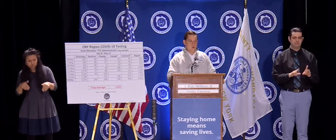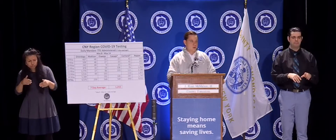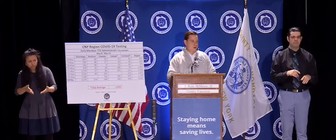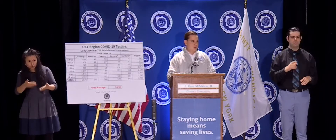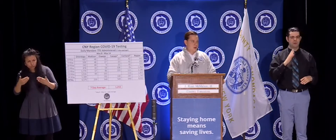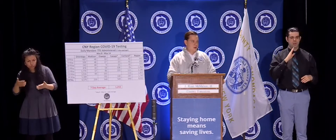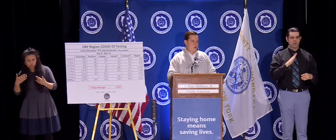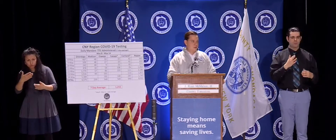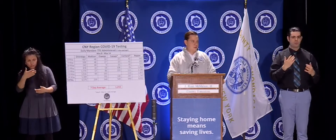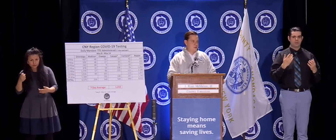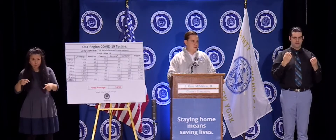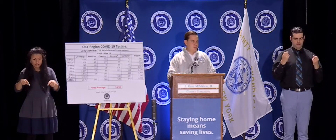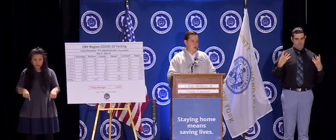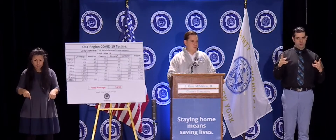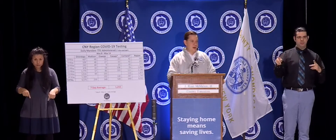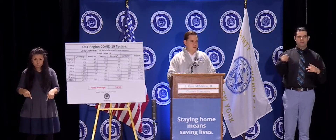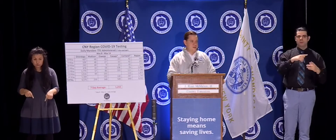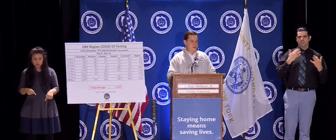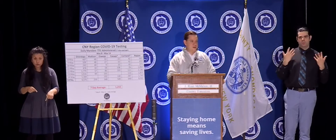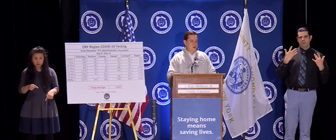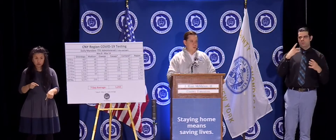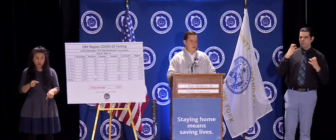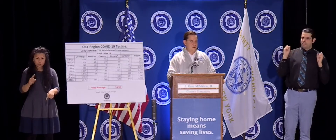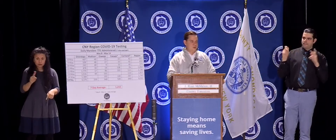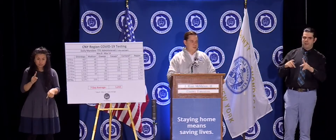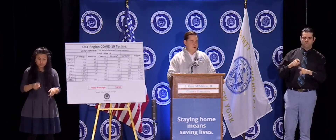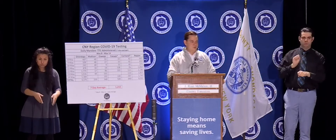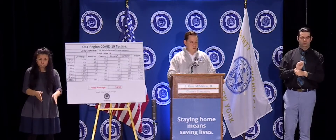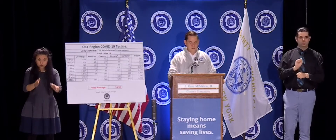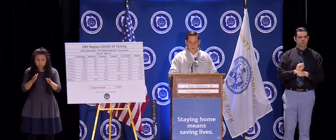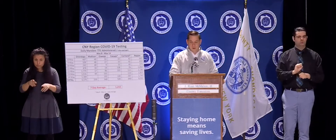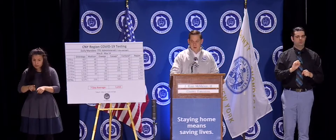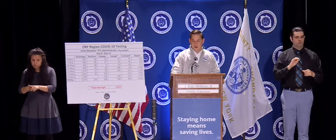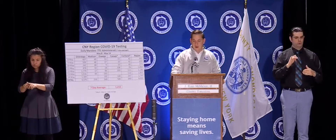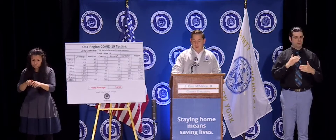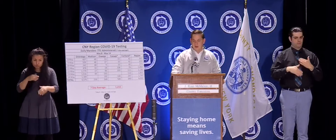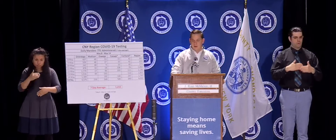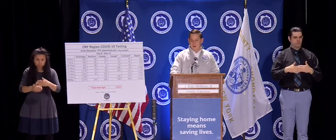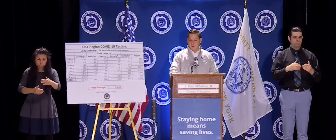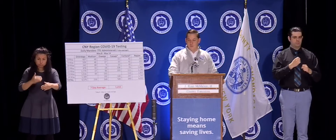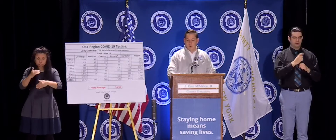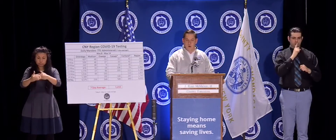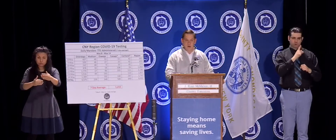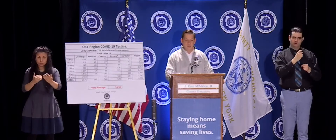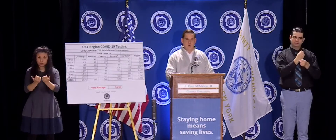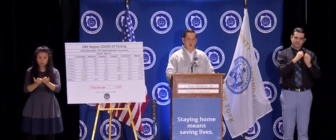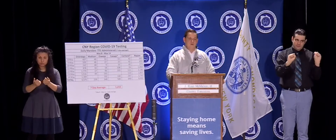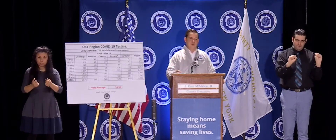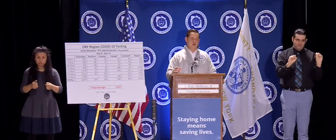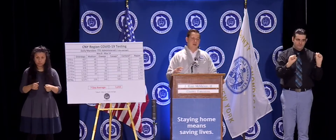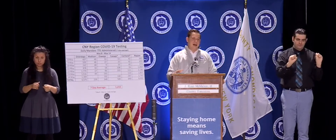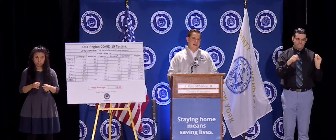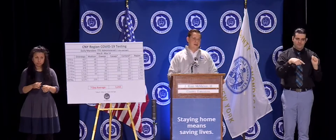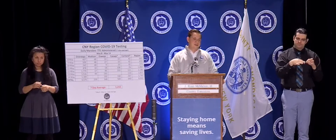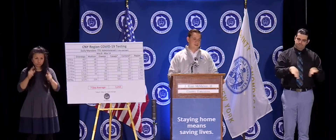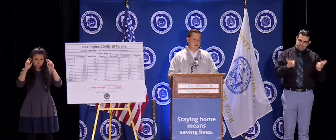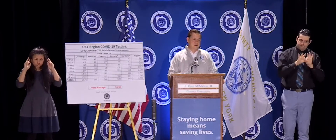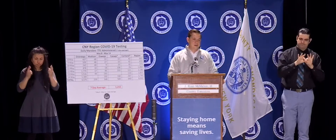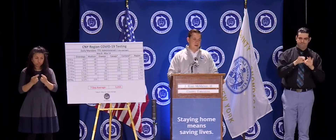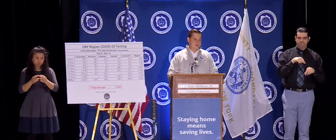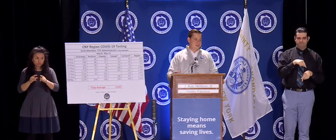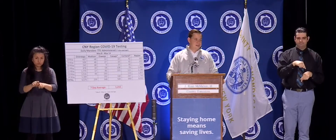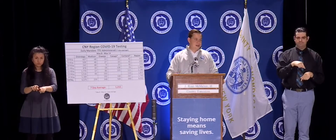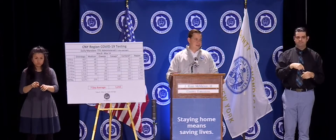And now this is part of the process. We need to do it safely. More and more of your